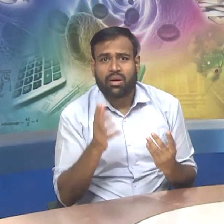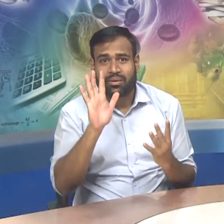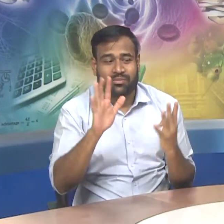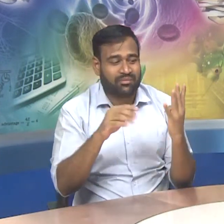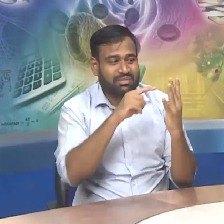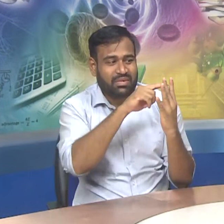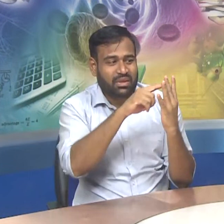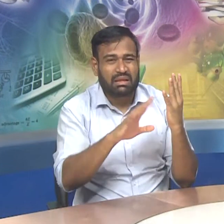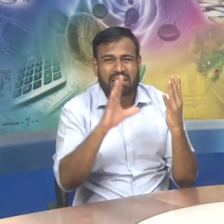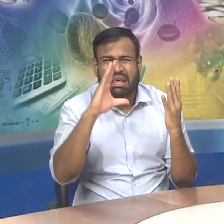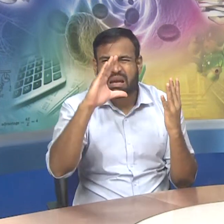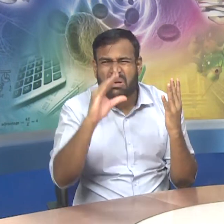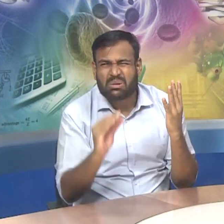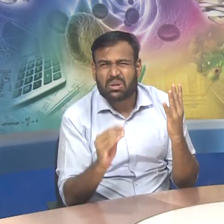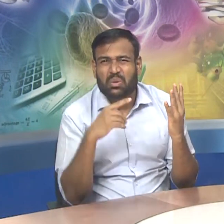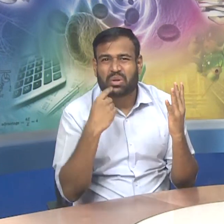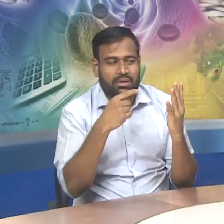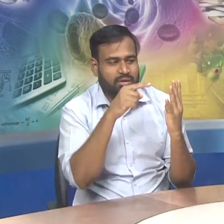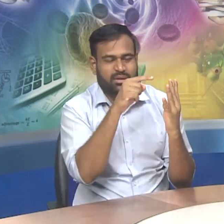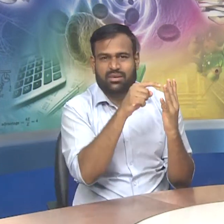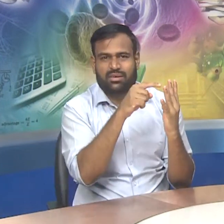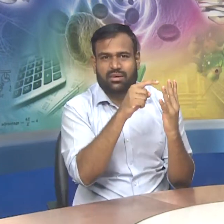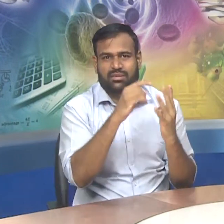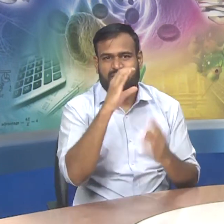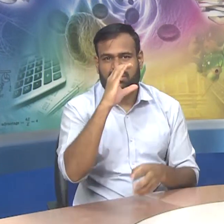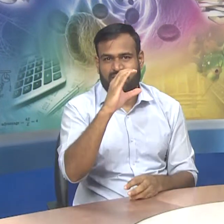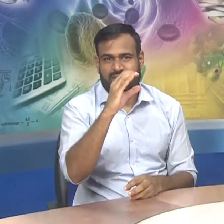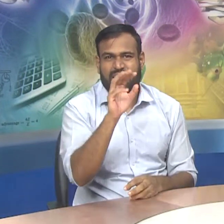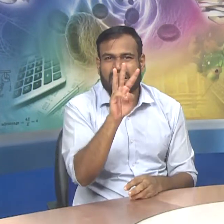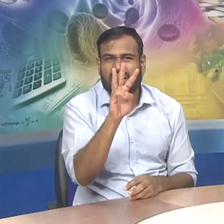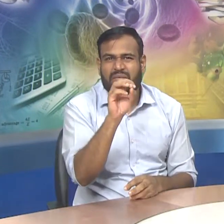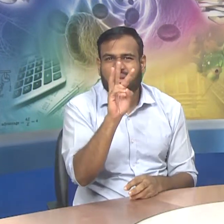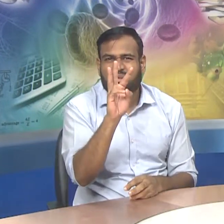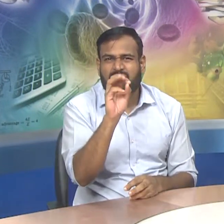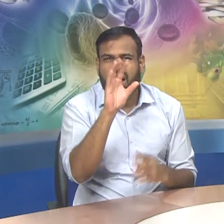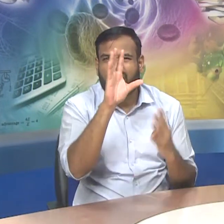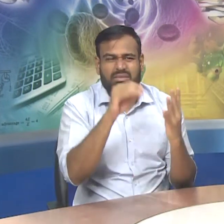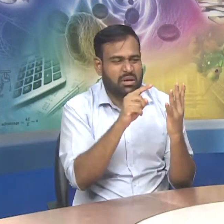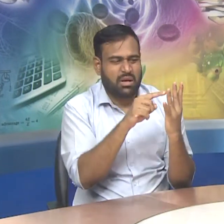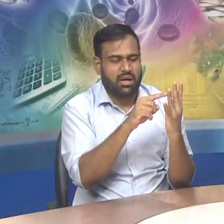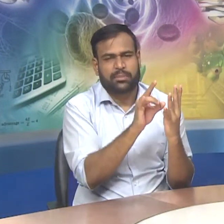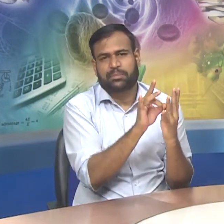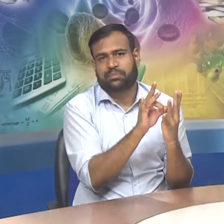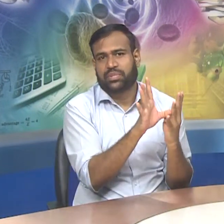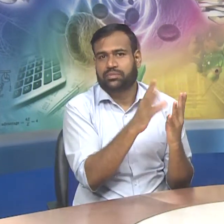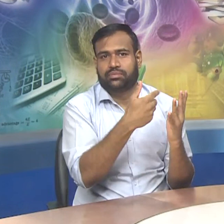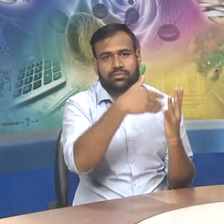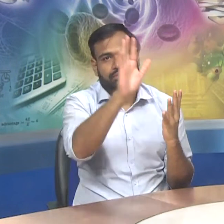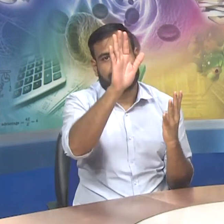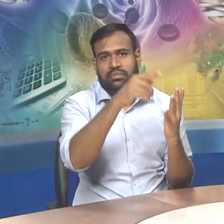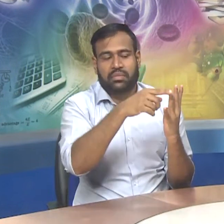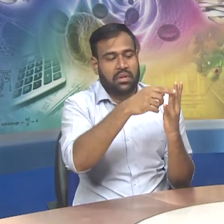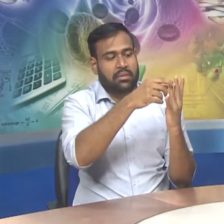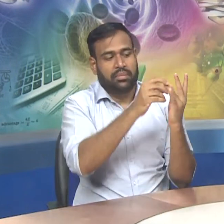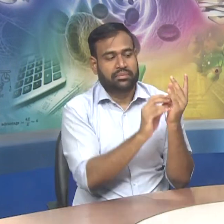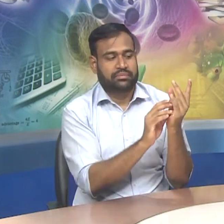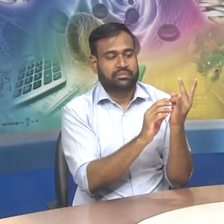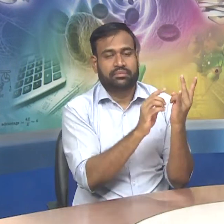what we will do, because all these votes are less, so in this case the C has lesser count, it would